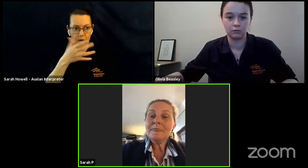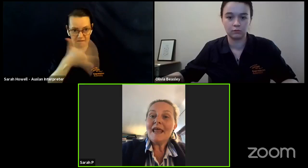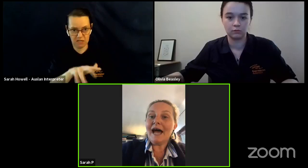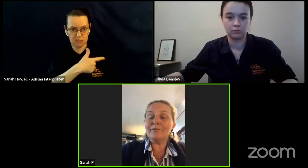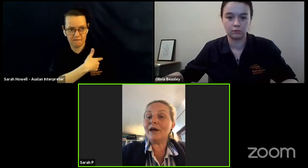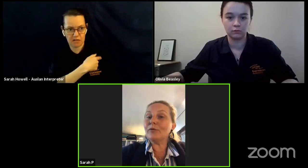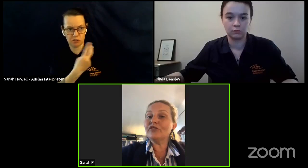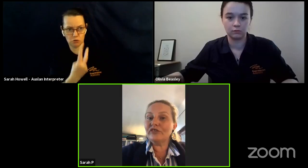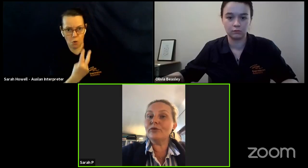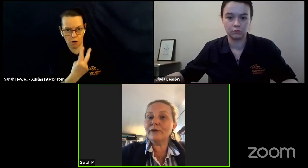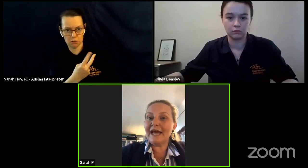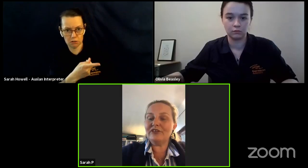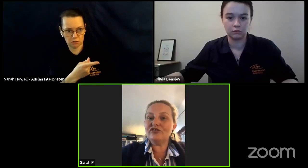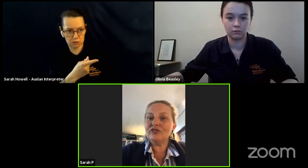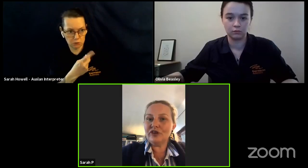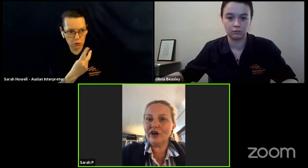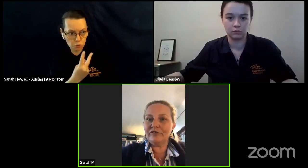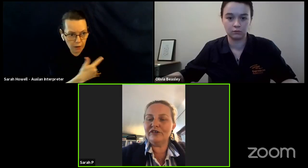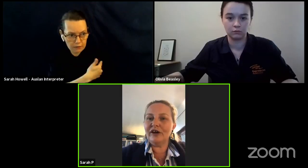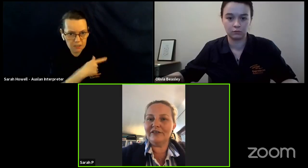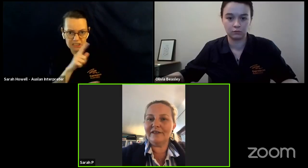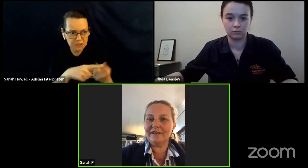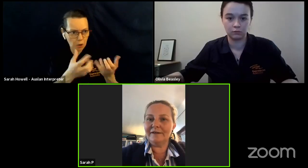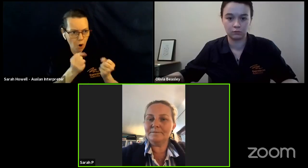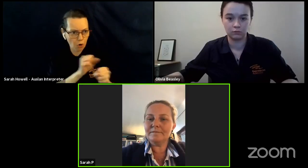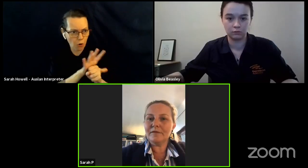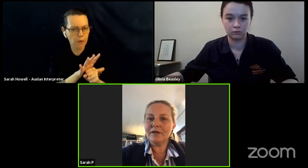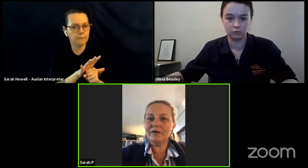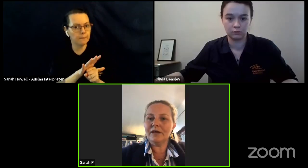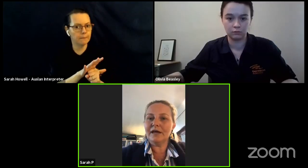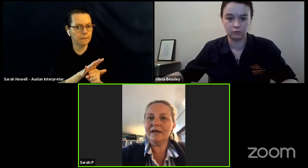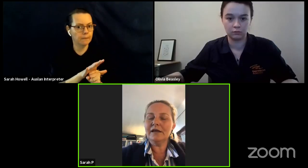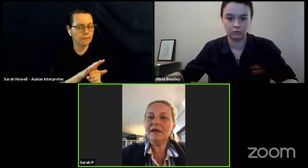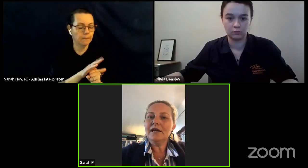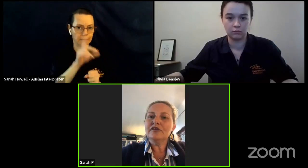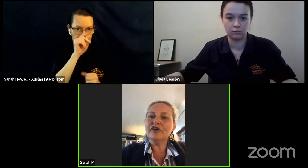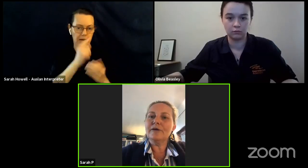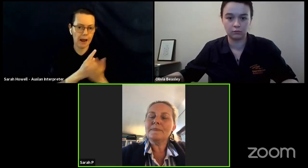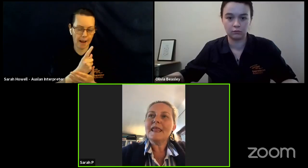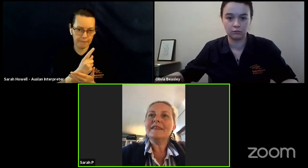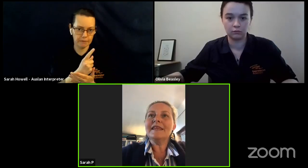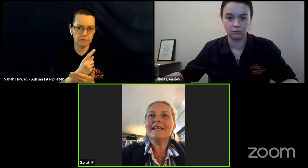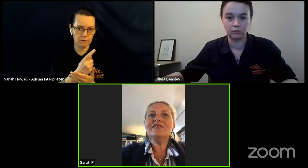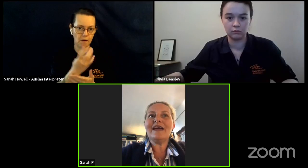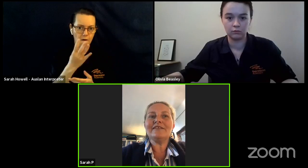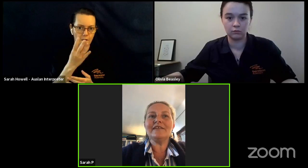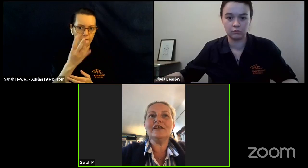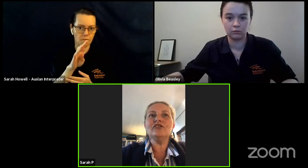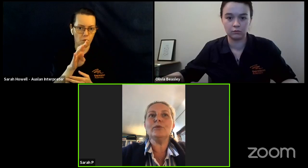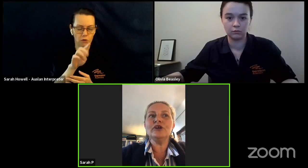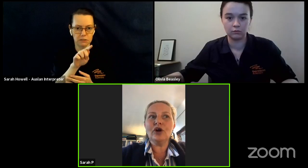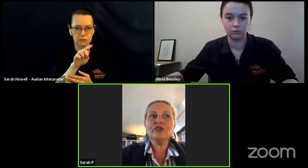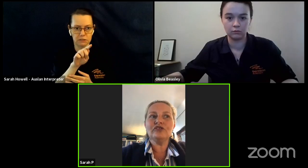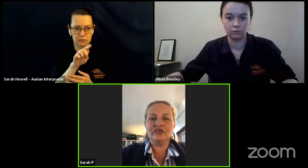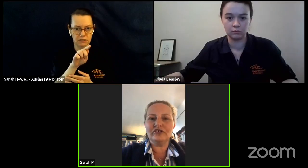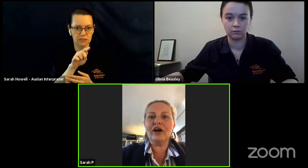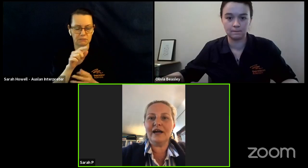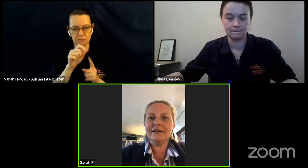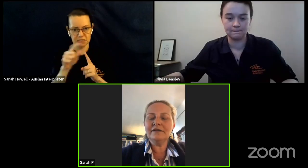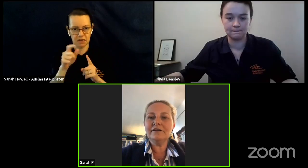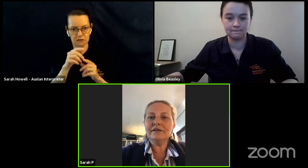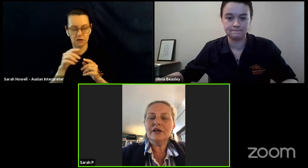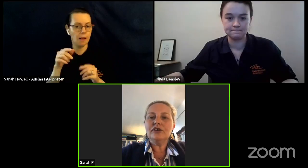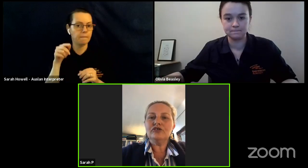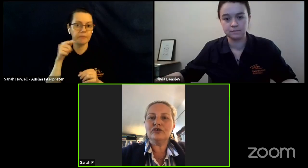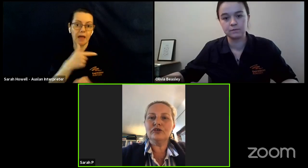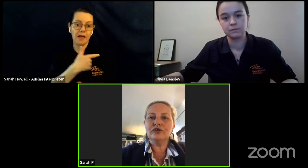vaxxed that will still catch COVID-19. Okay, so these vaccines were not